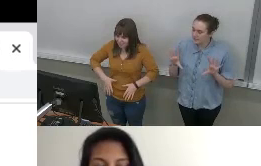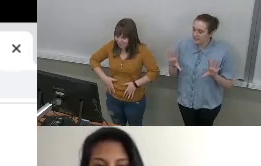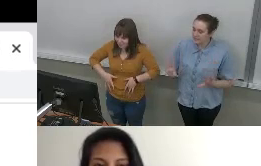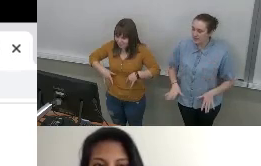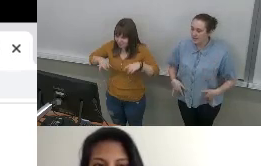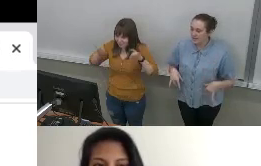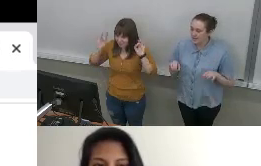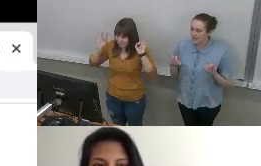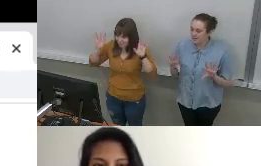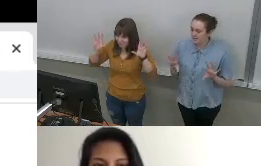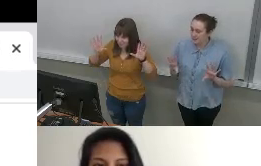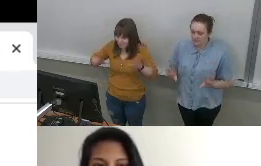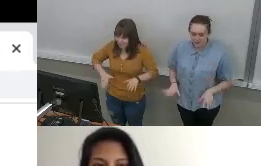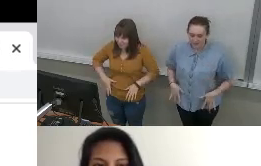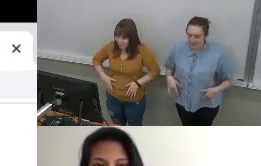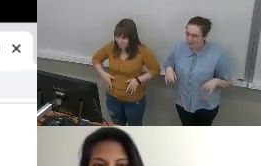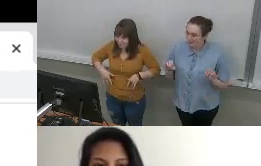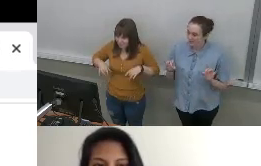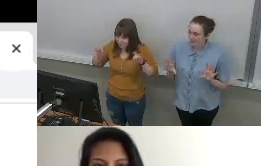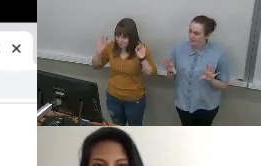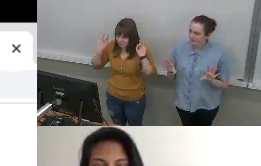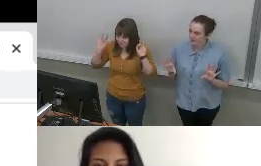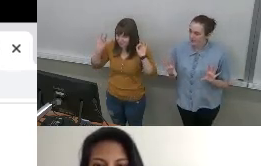What is this sign?